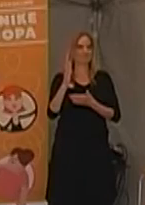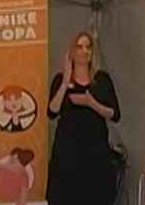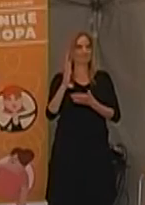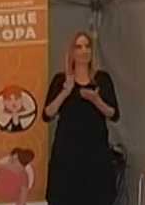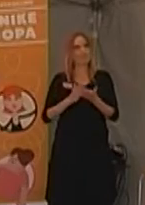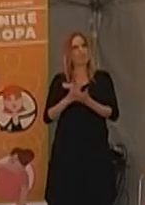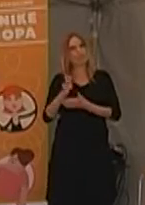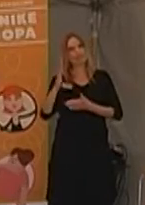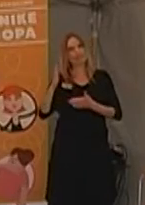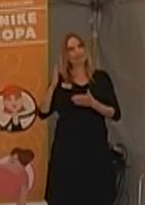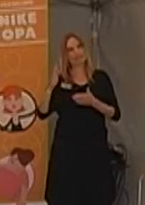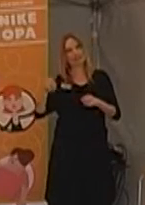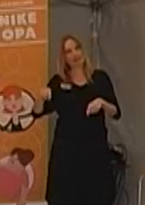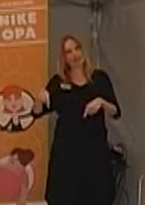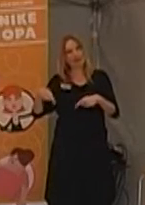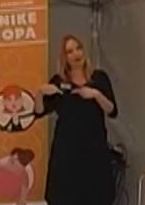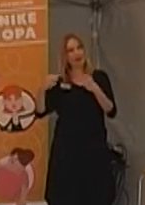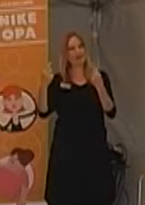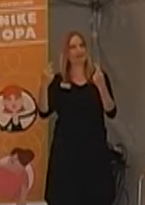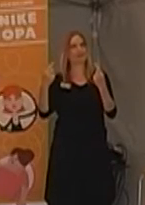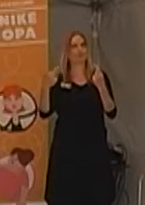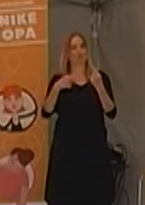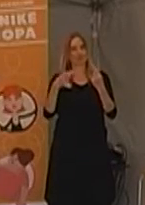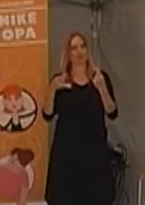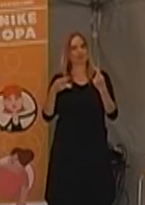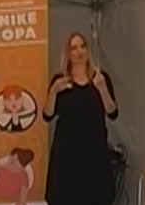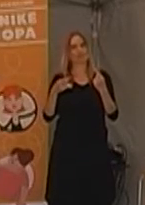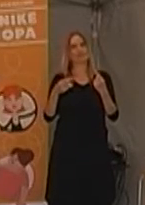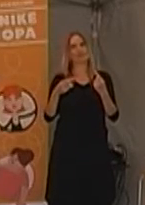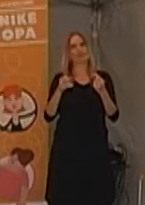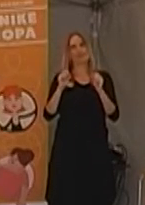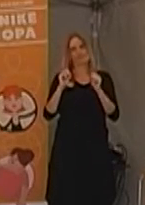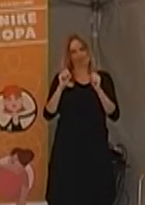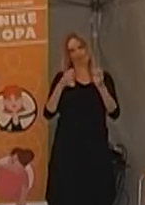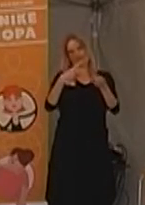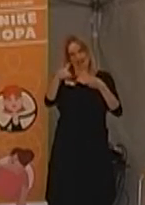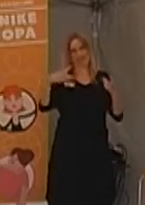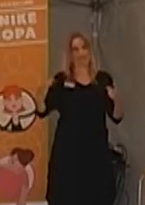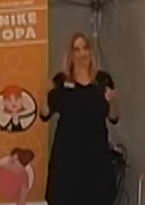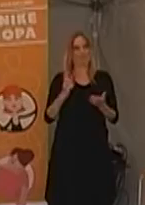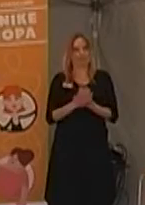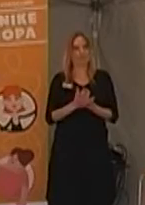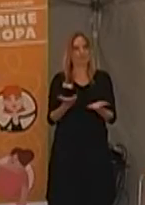political developments we see in these countries, they differ a lot. So